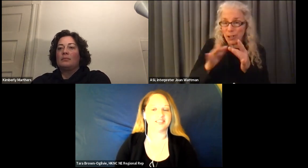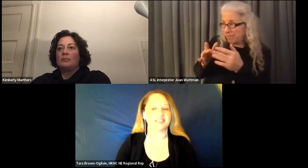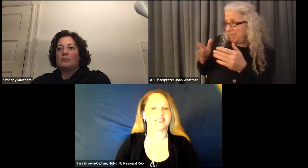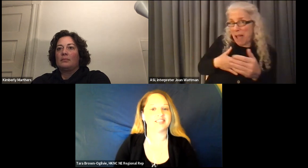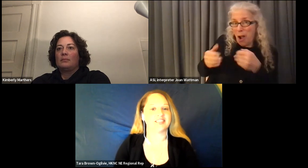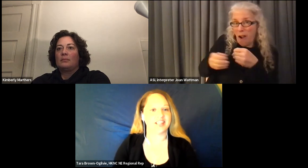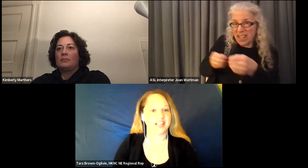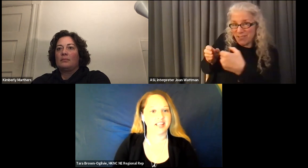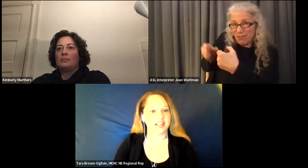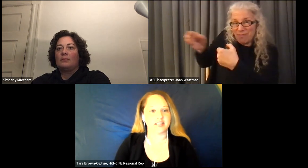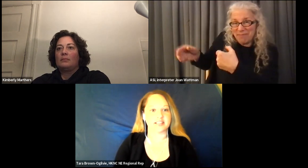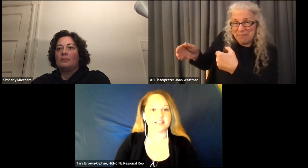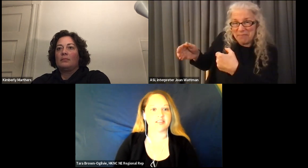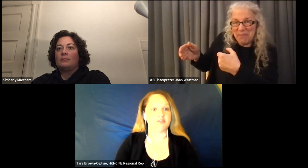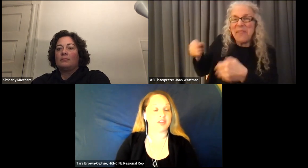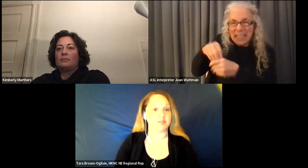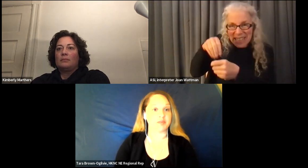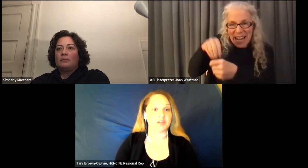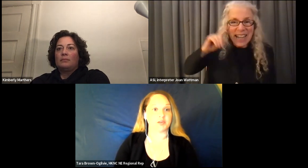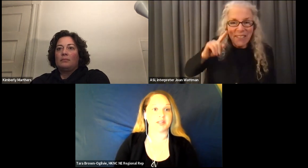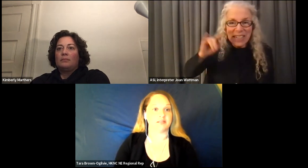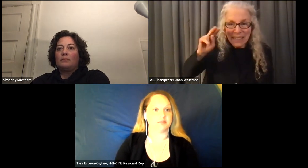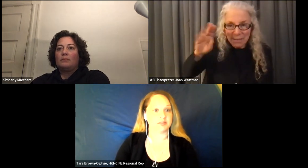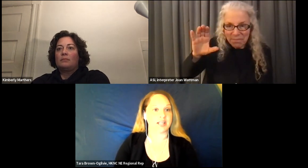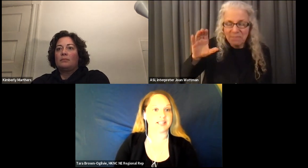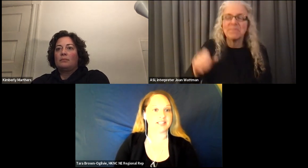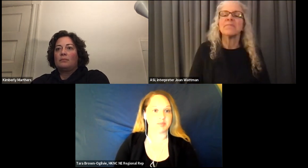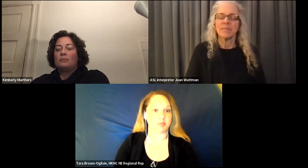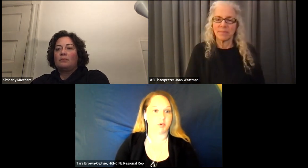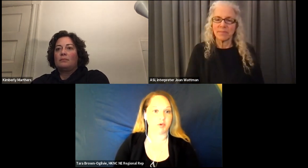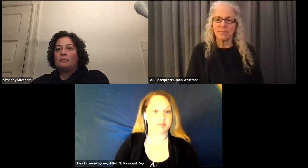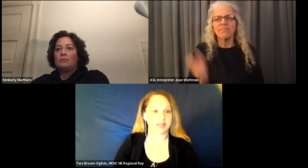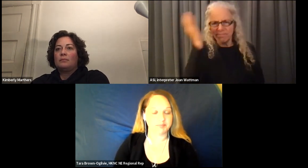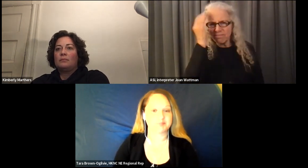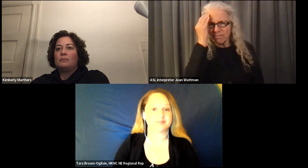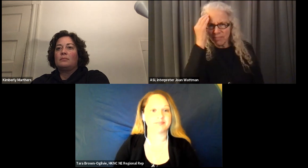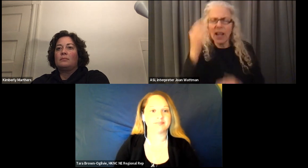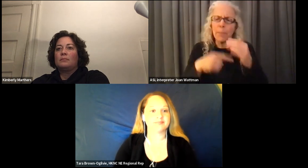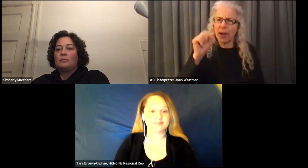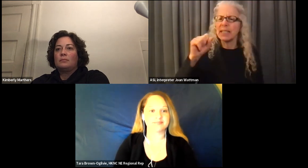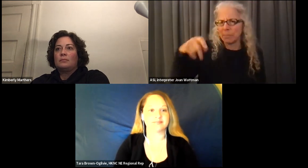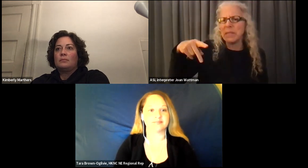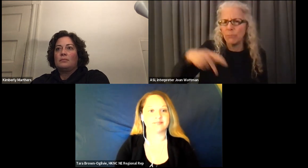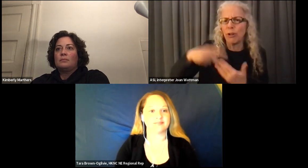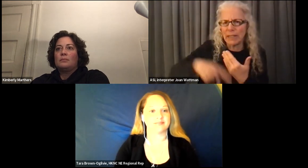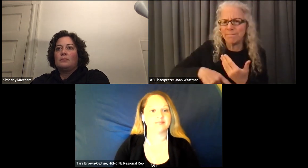next to theirs. And I'm very familiar with SSP programming.